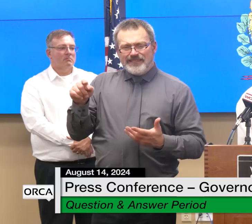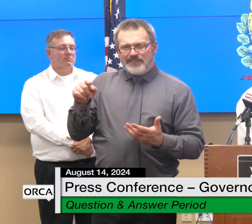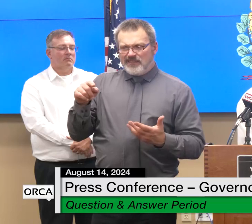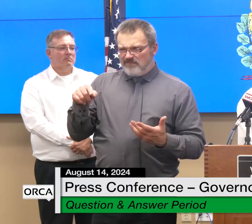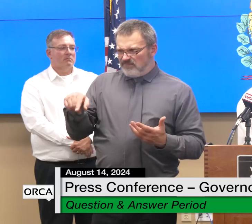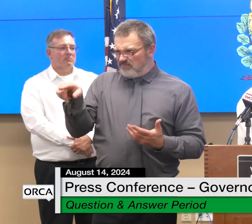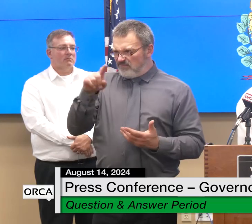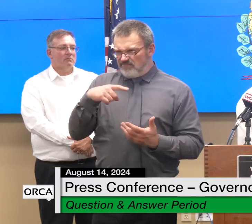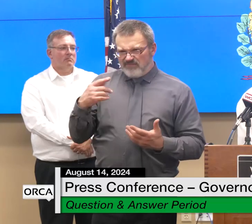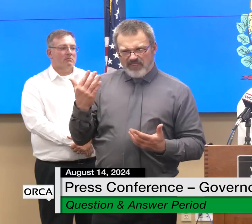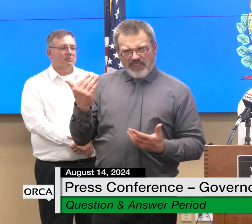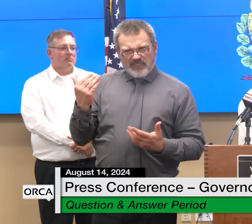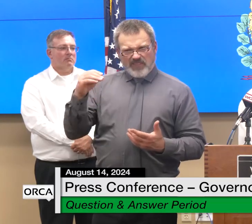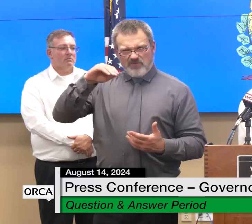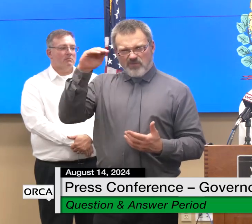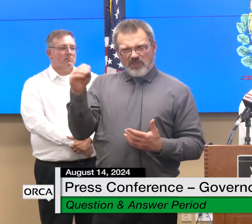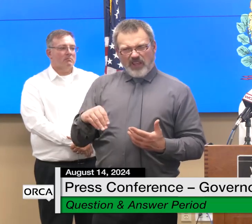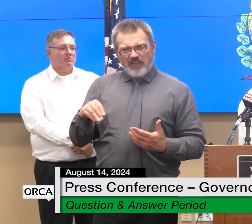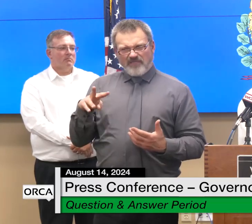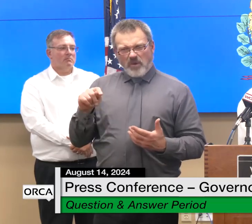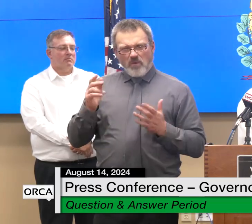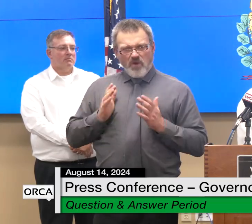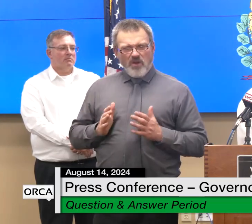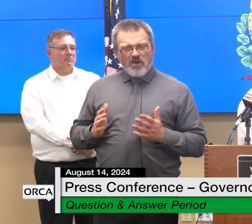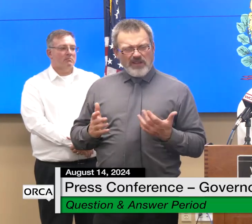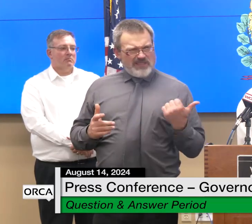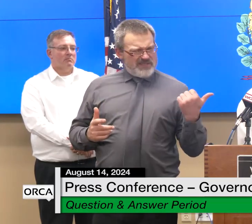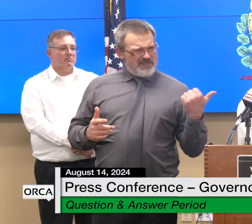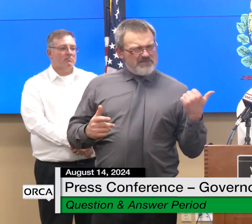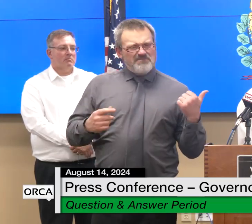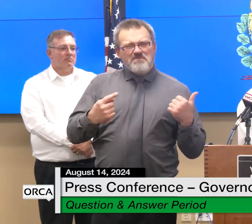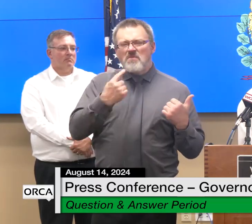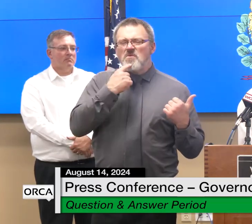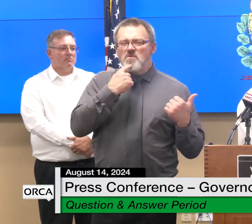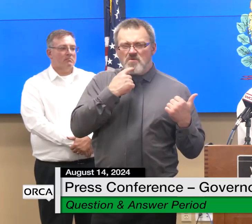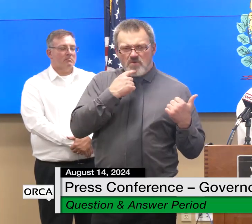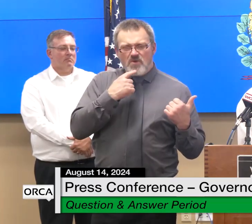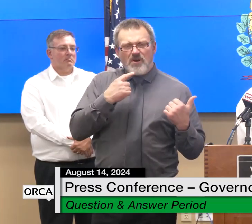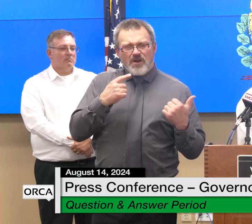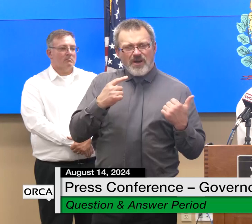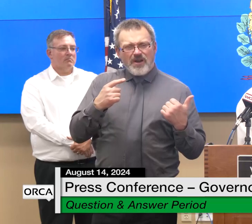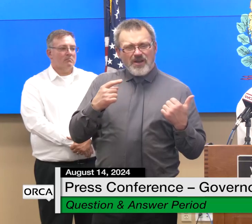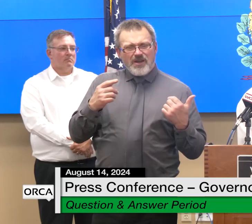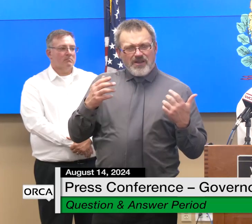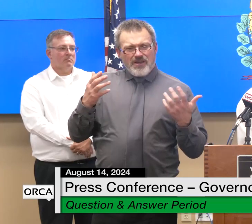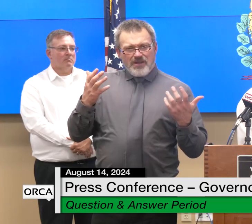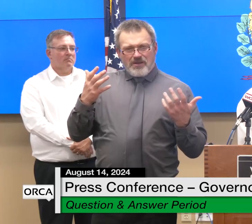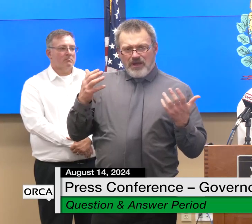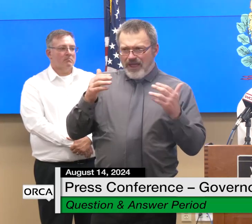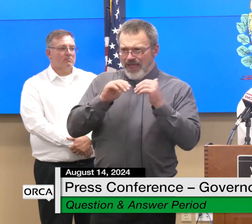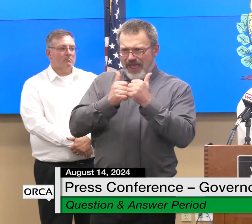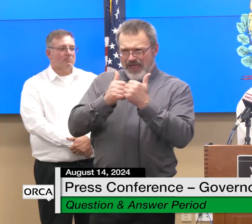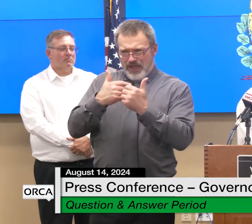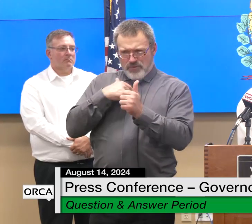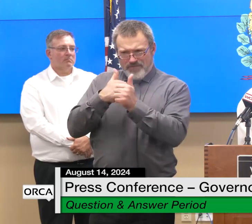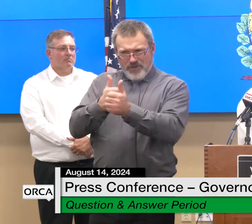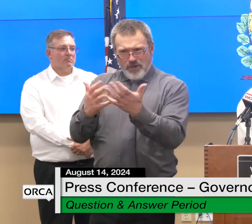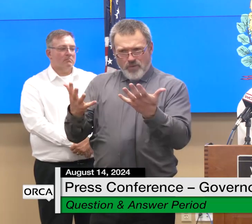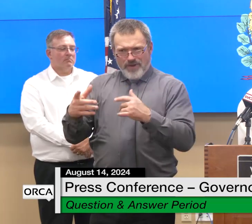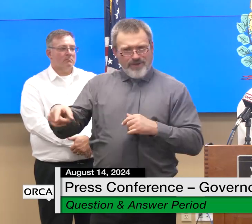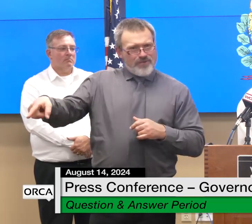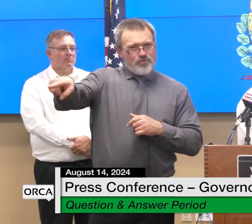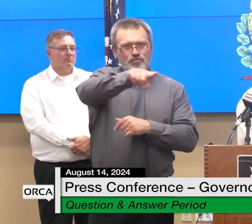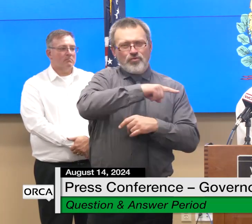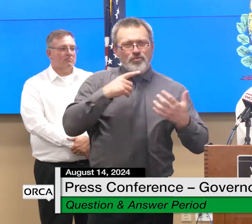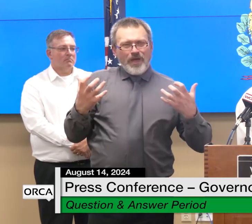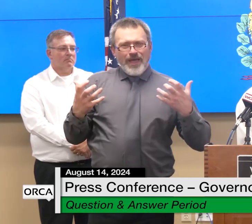that we got the will of the people, so to speak. And I'm hoping in the general election that people are going to